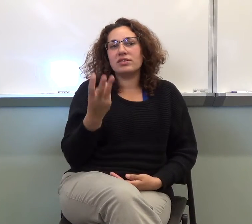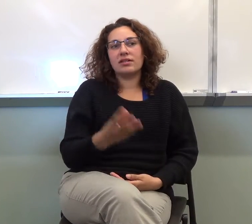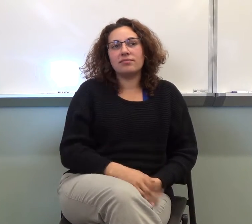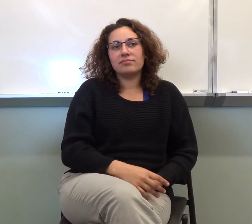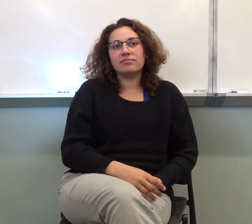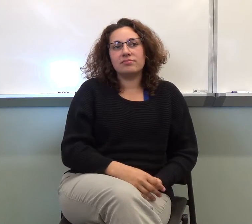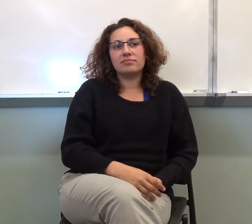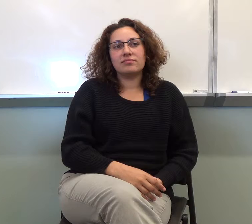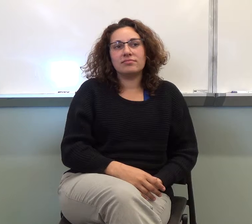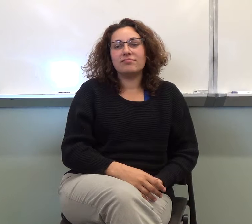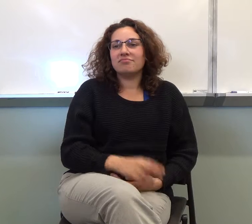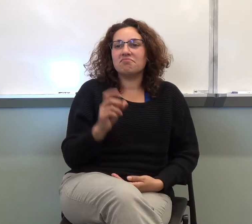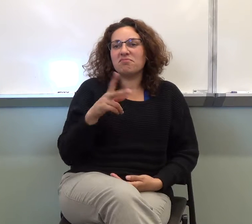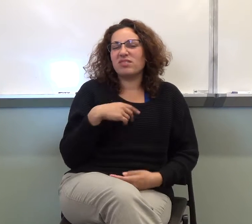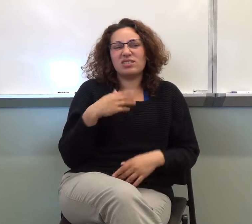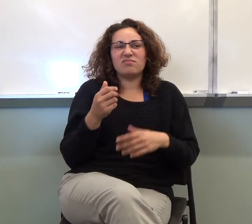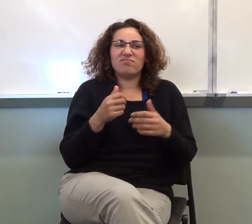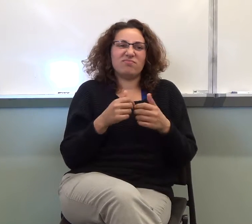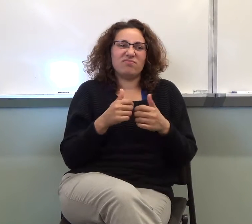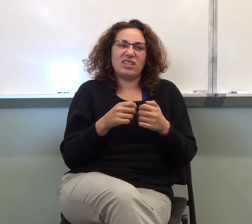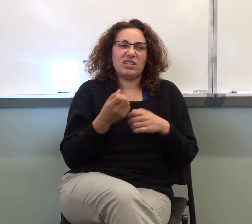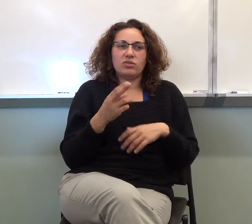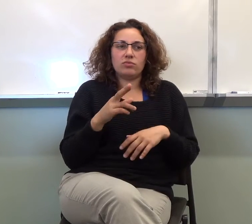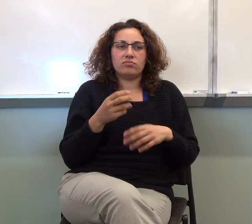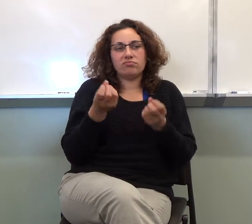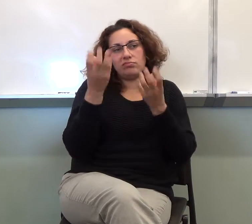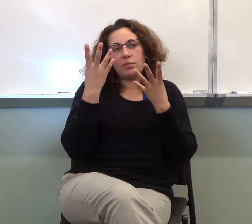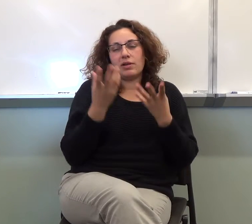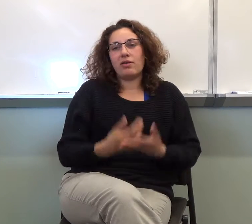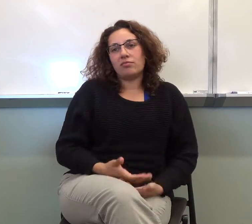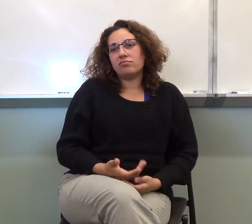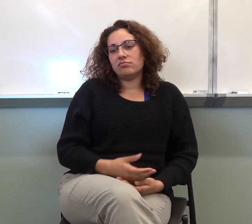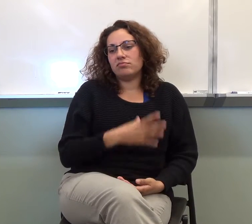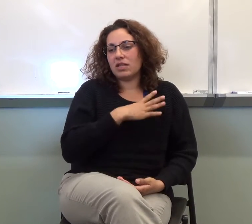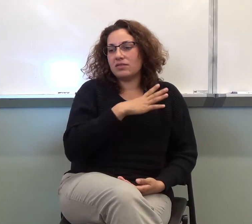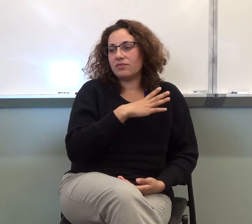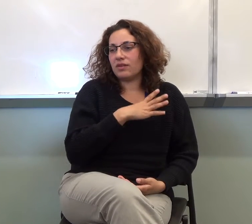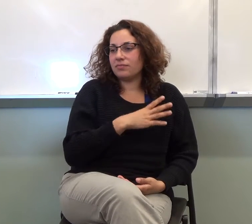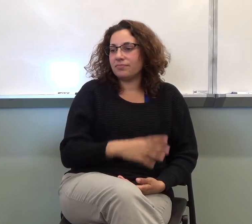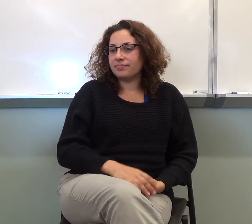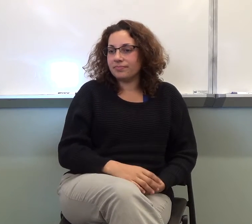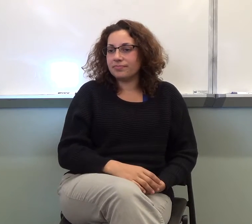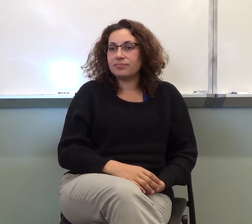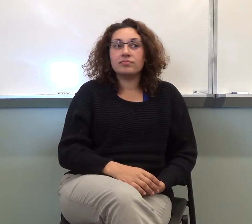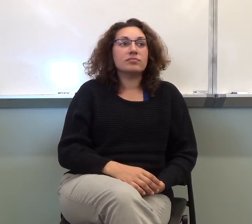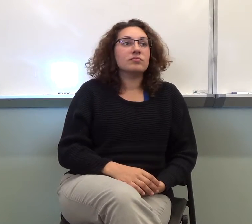2014. Okay. Some of them are like on the 6th. That's not right, though. We didn't write it